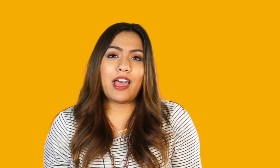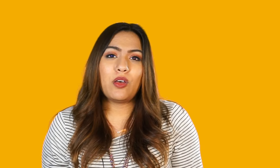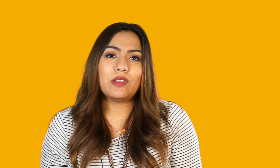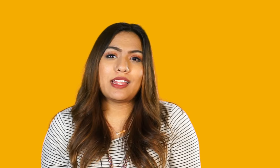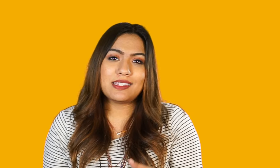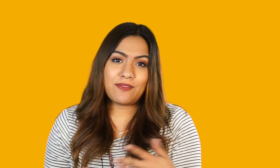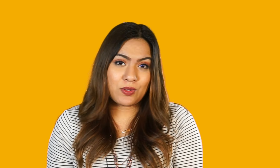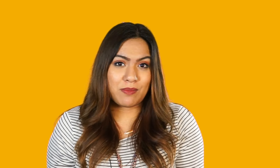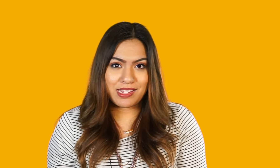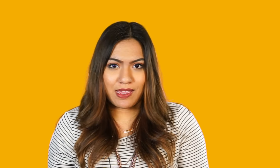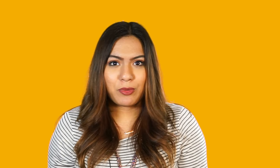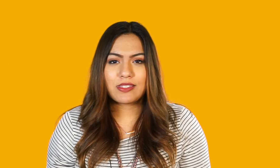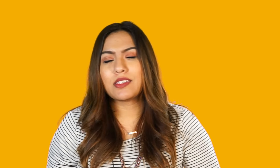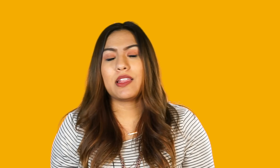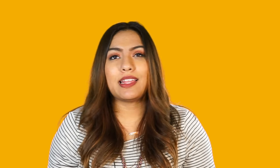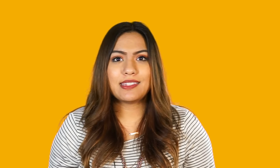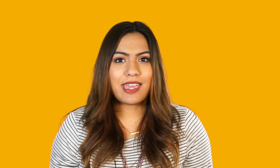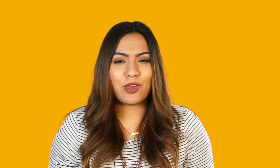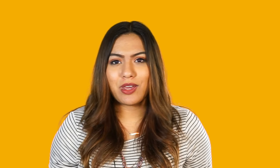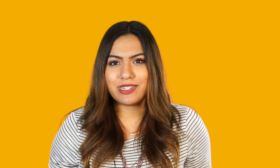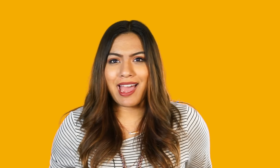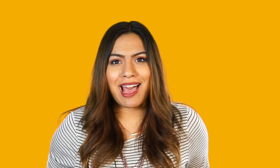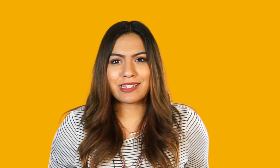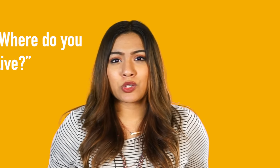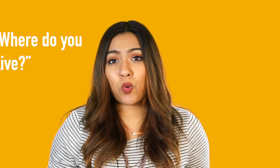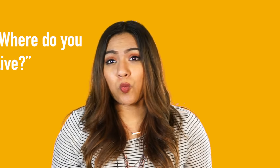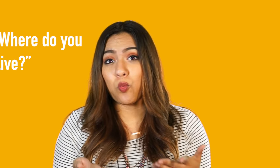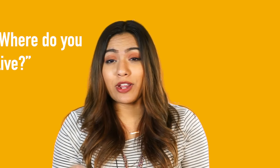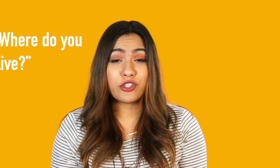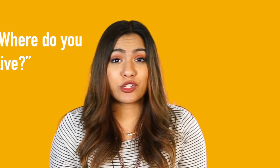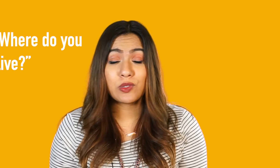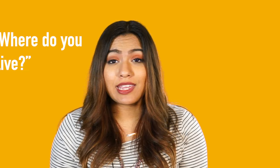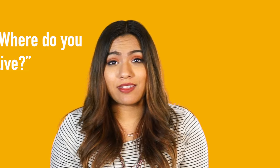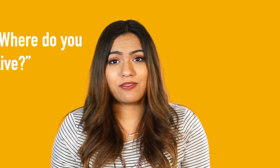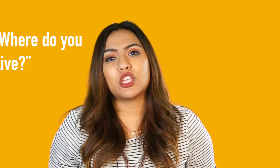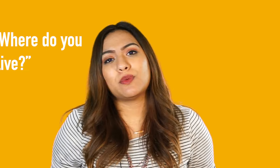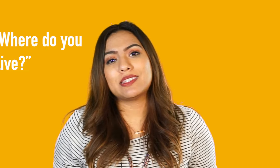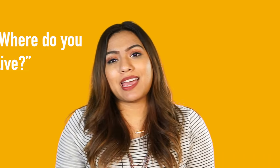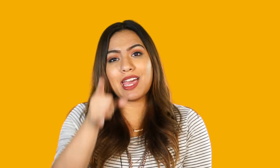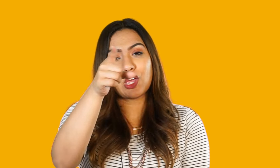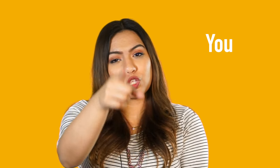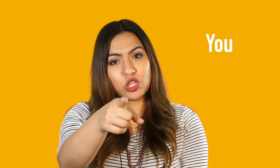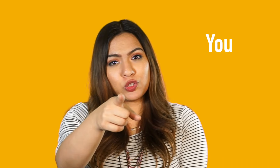Now let's give you some examples. Let's say you wanted to ask, where do you live? You would say,